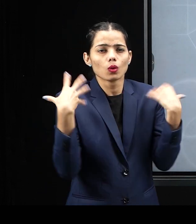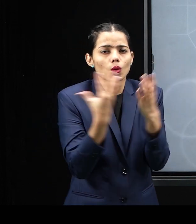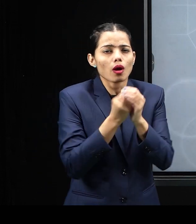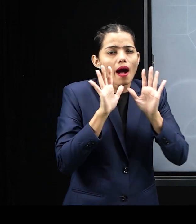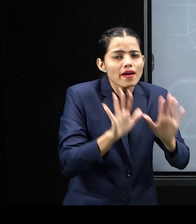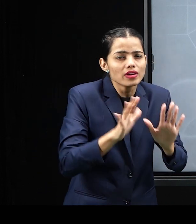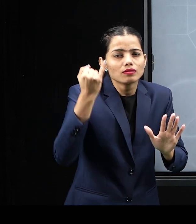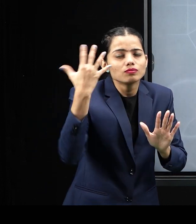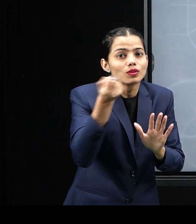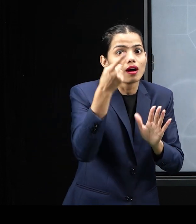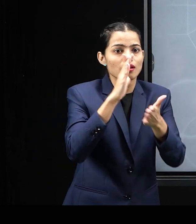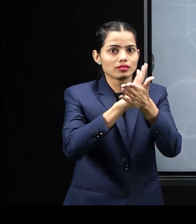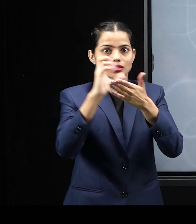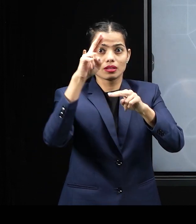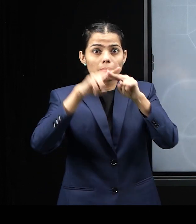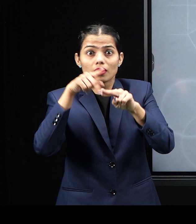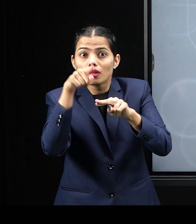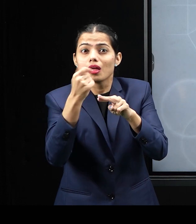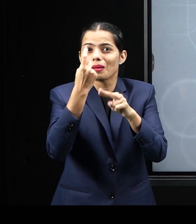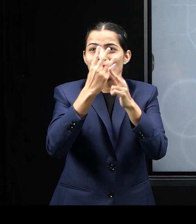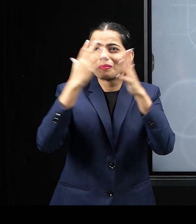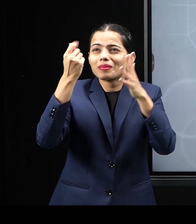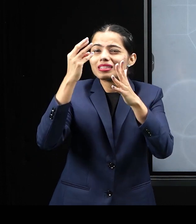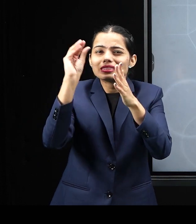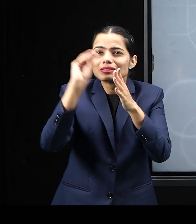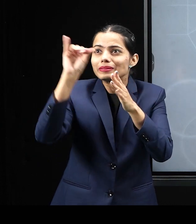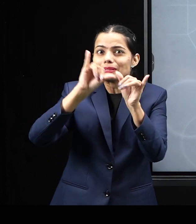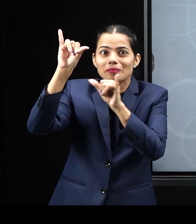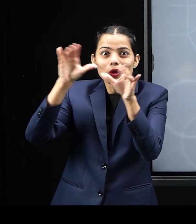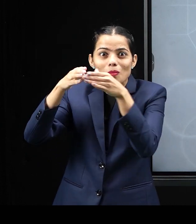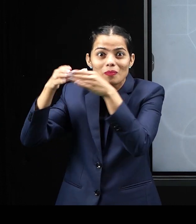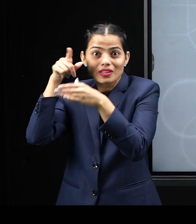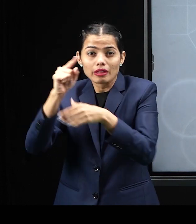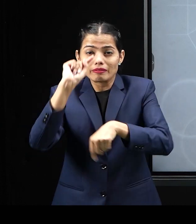we have to find the HCF of the first two numbers